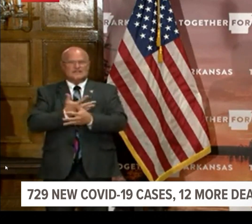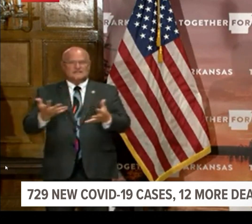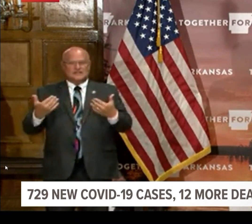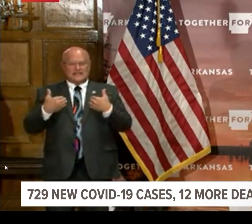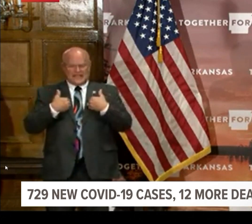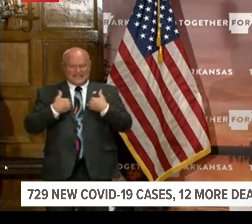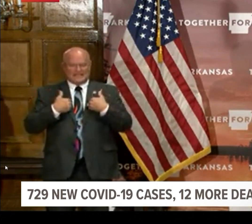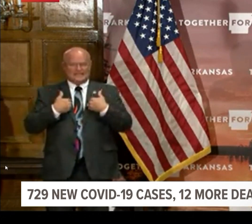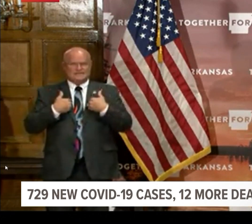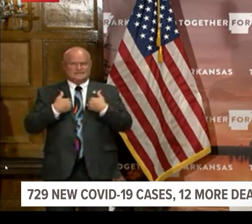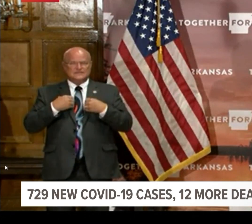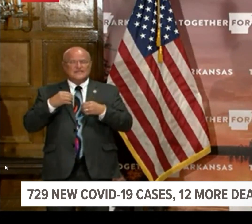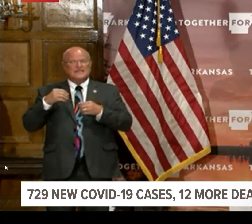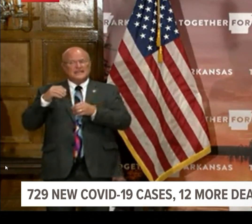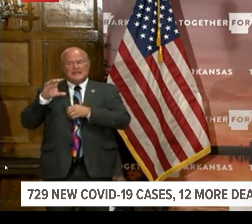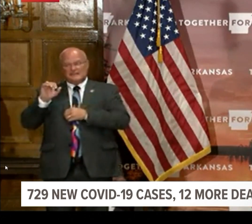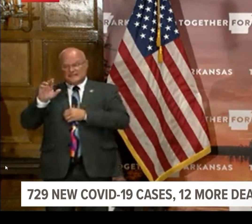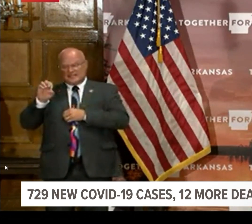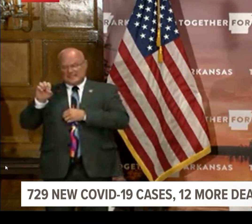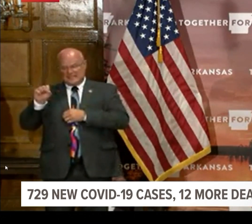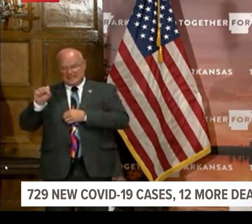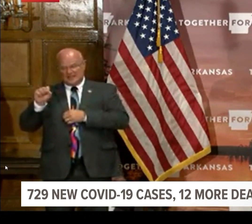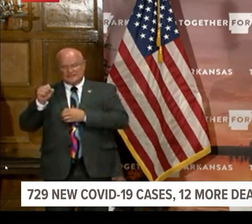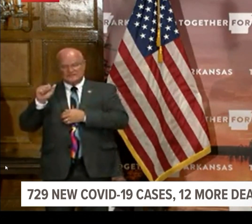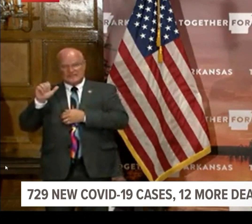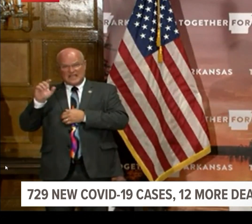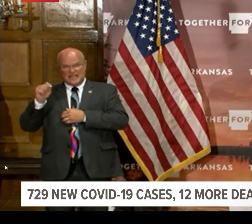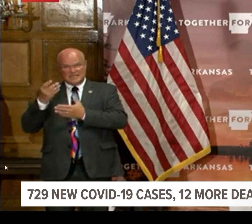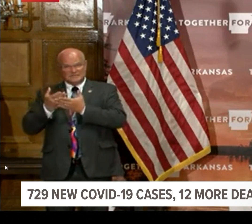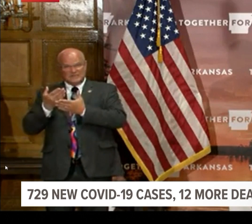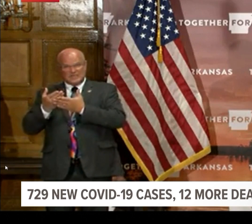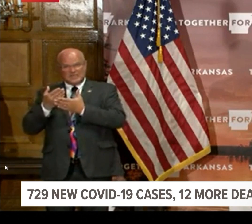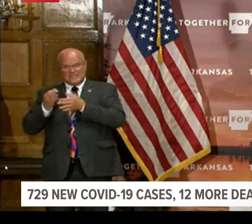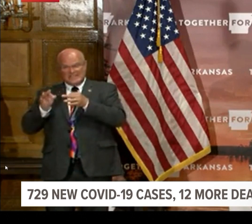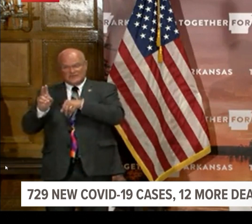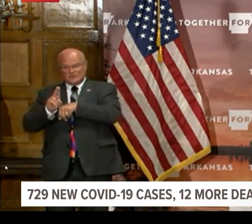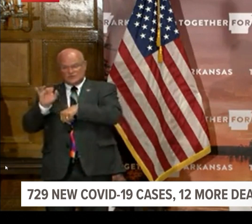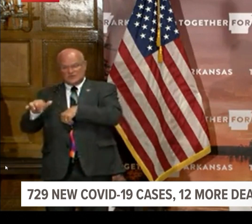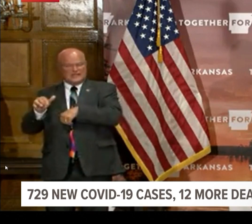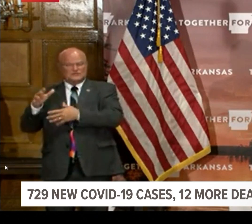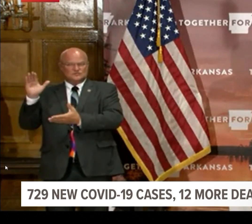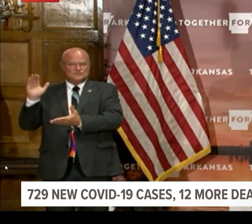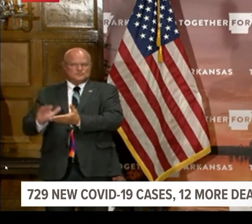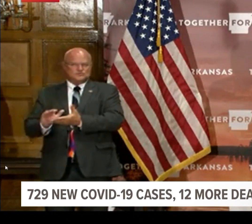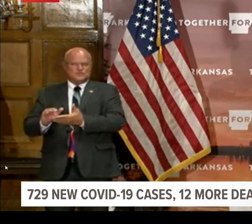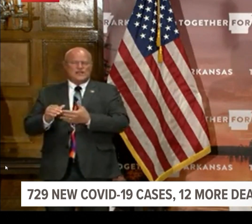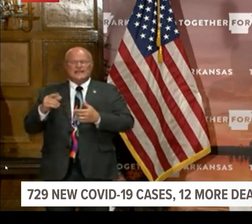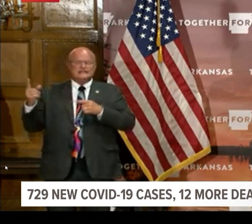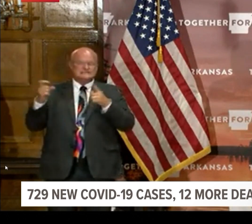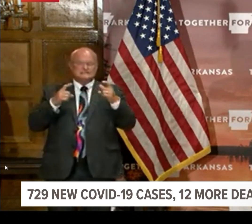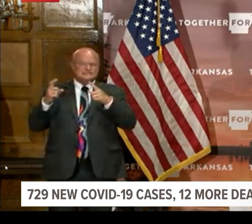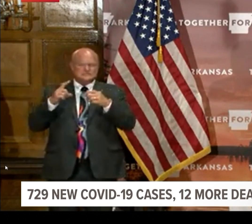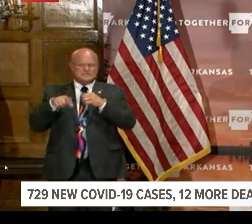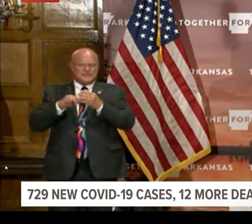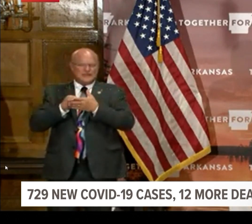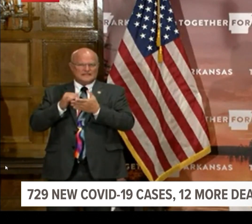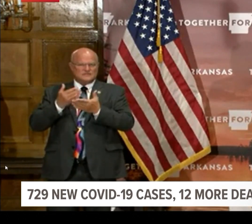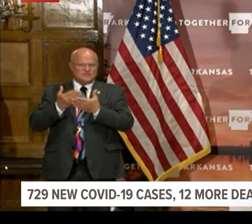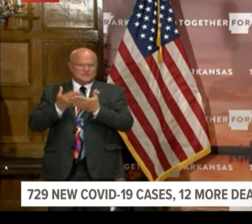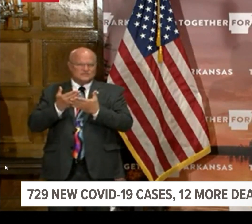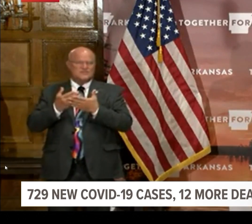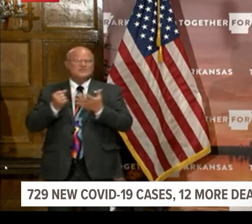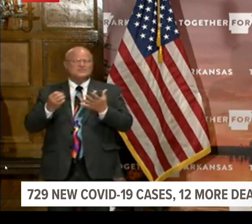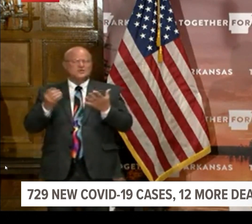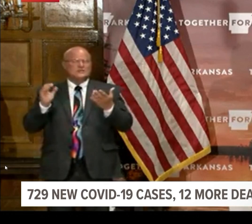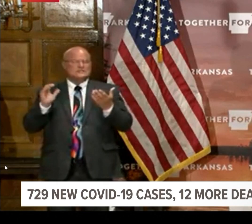had available in the CARES funds had we even been able to utilize that. And there were still some questions back and forth from the guidance on Treasury.